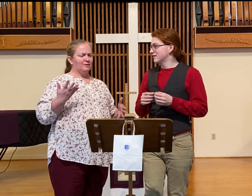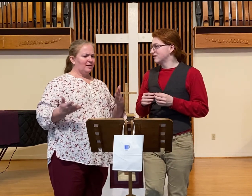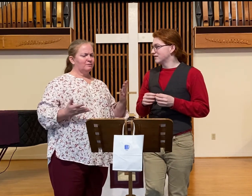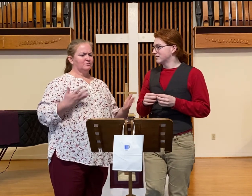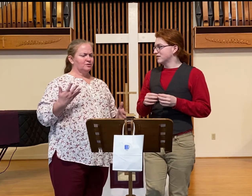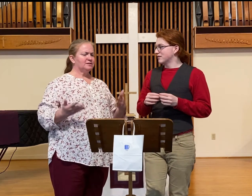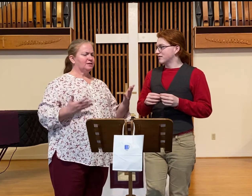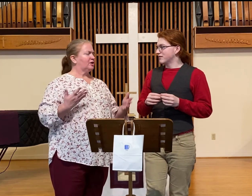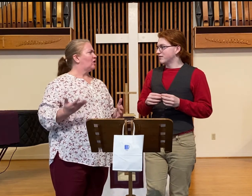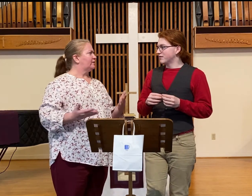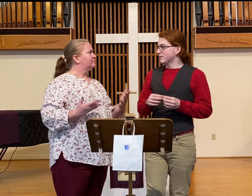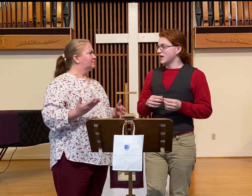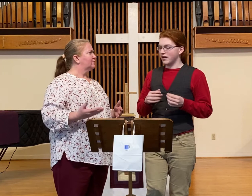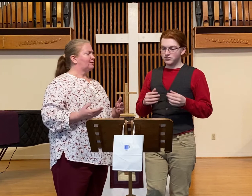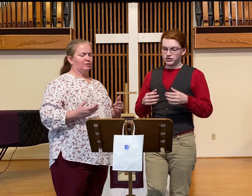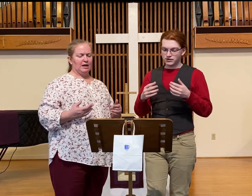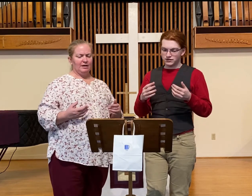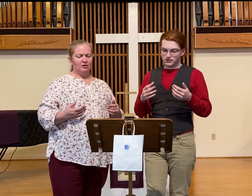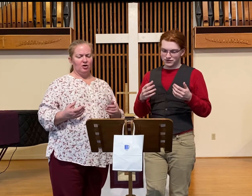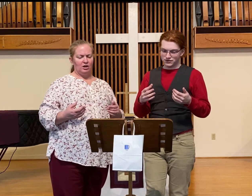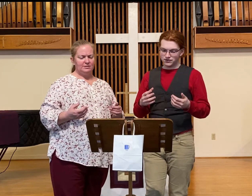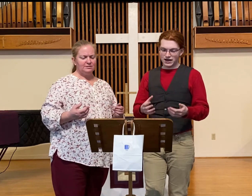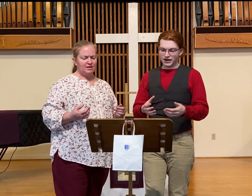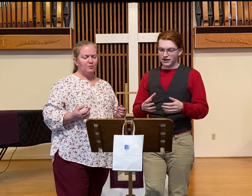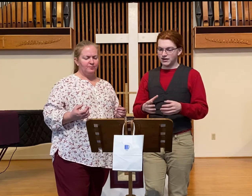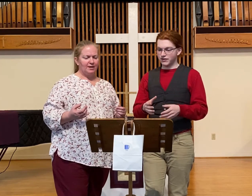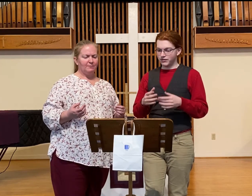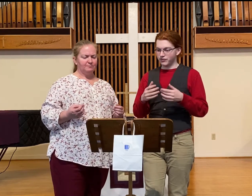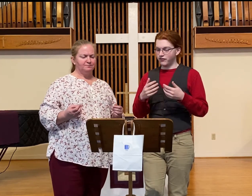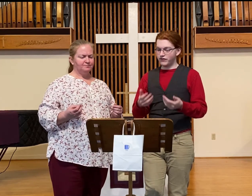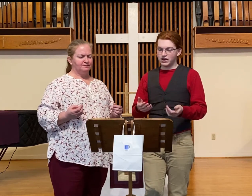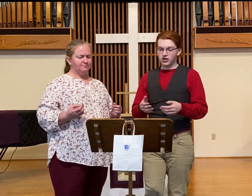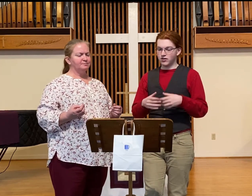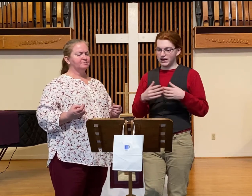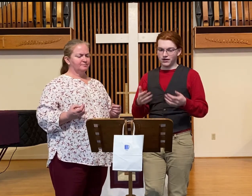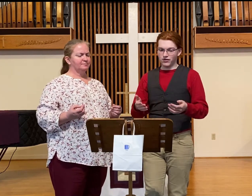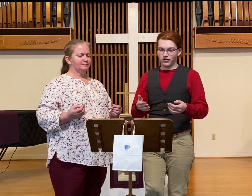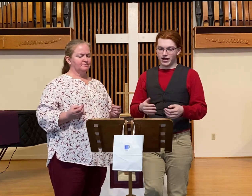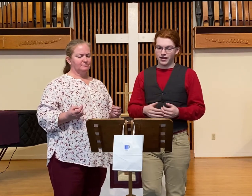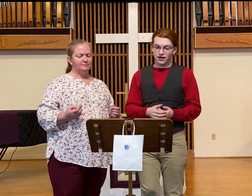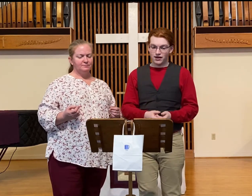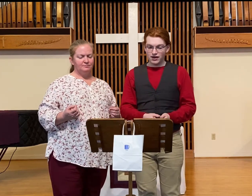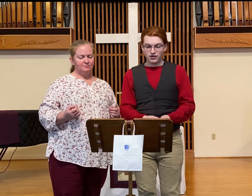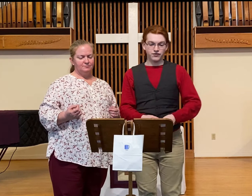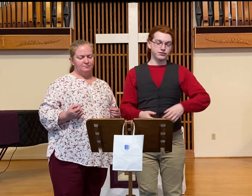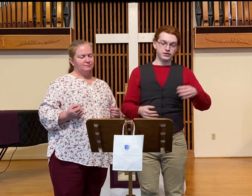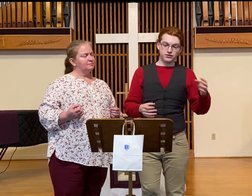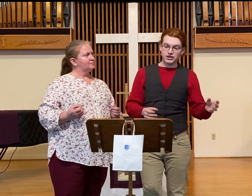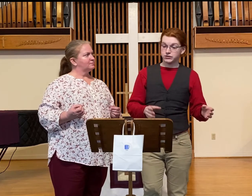about trusting in God. Yeah, and relying on God. Yeah, so, even yeah. through fear mm-hmm. and all that. And the first one's a question, whereas